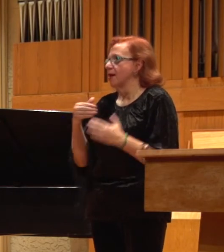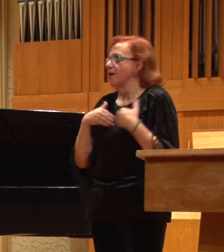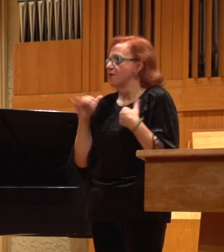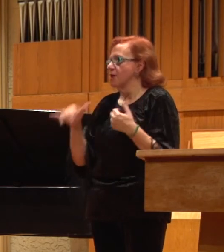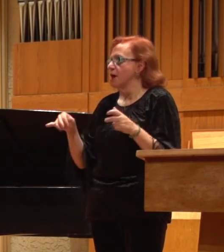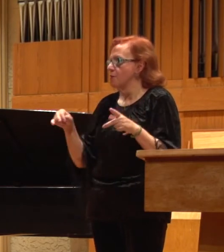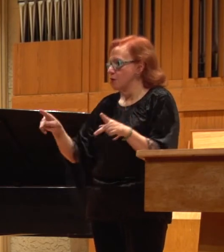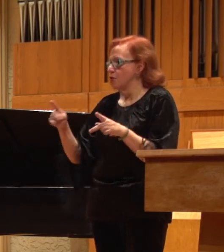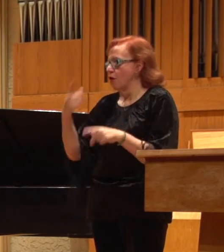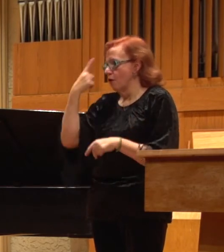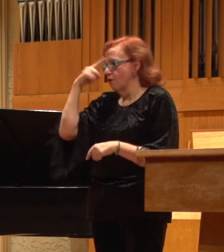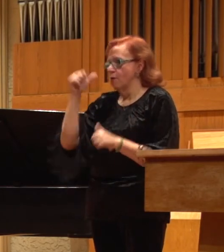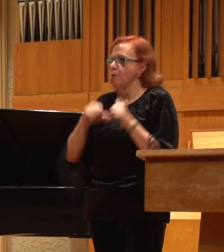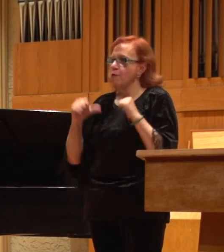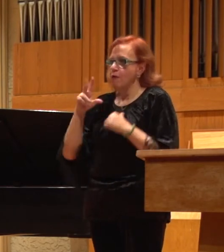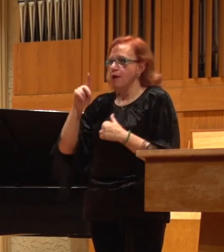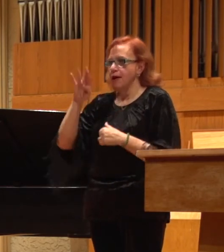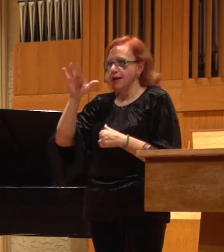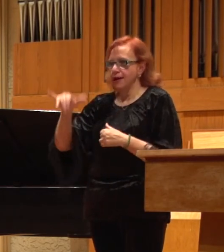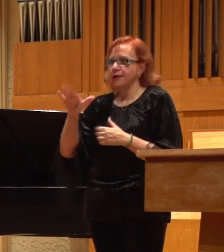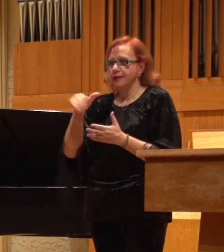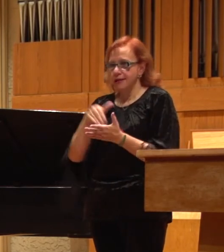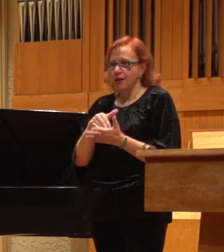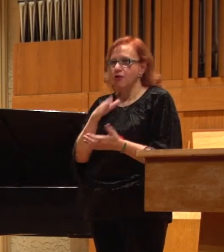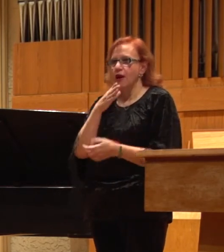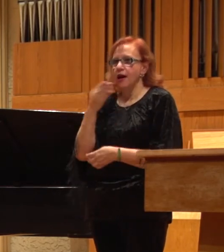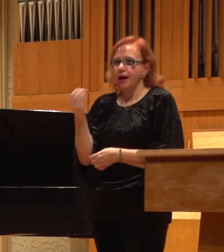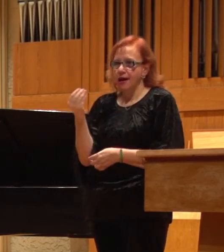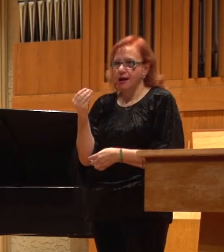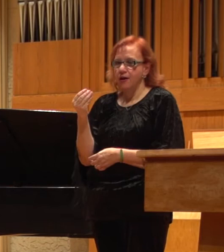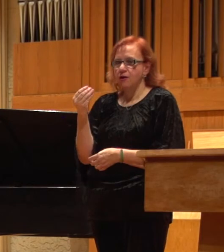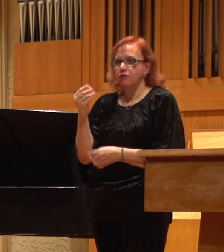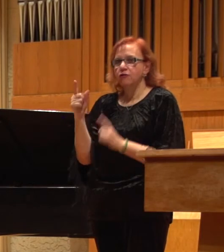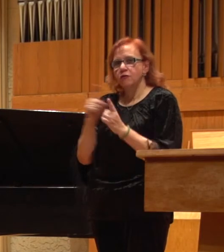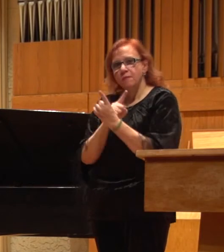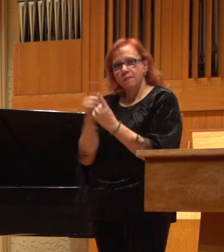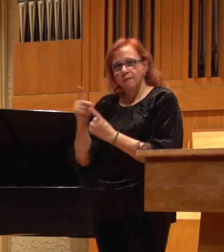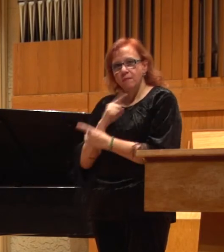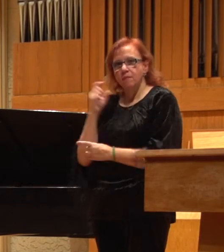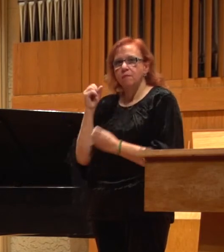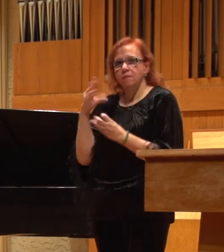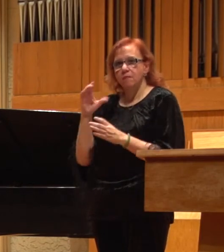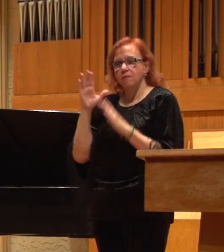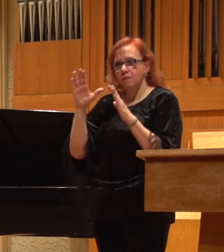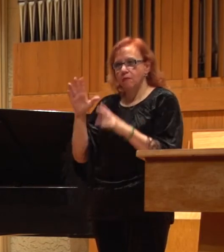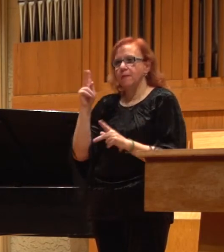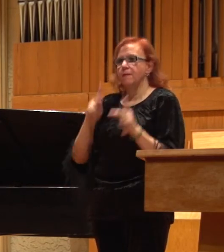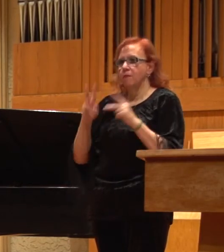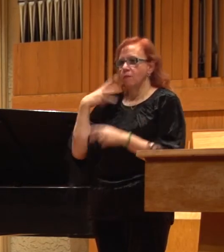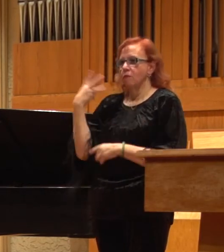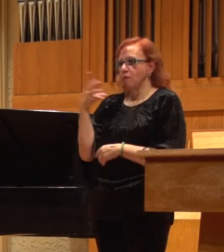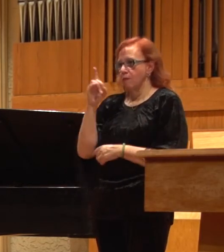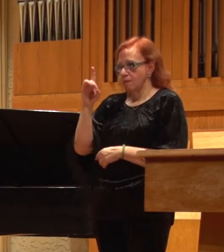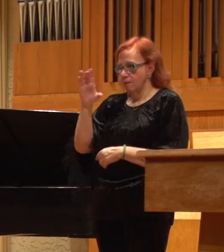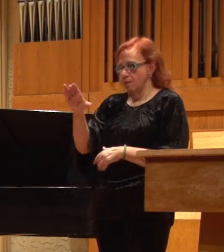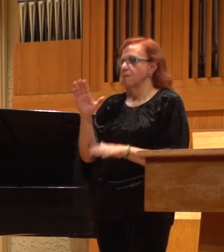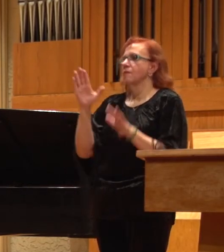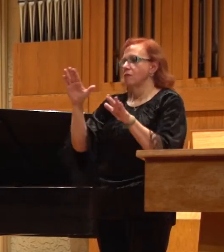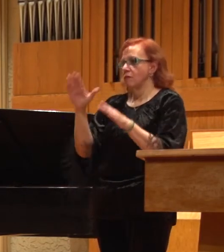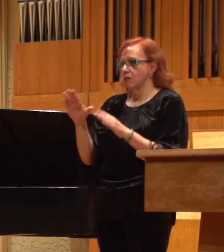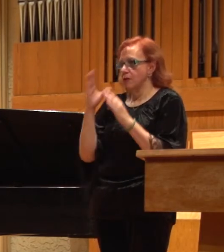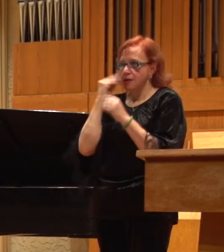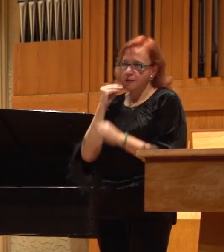that opportunity to perform at the Kennedy Center and to meet so many great people in Washington, D.C. was a great